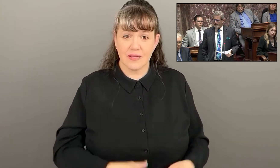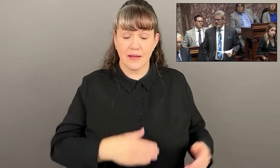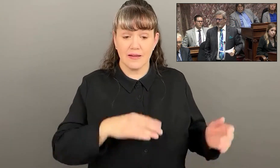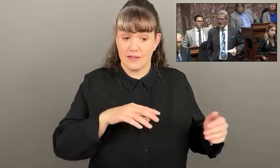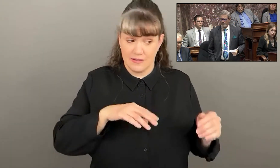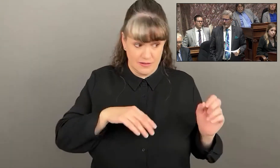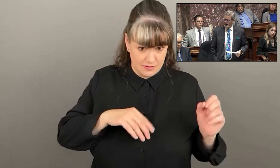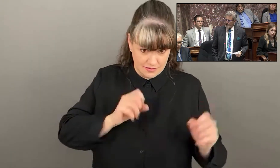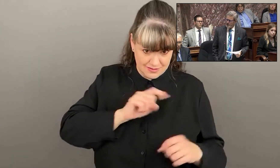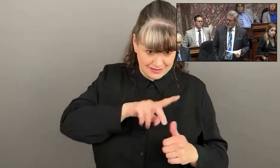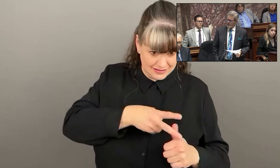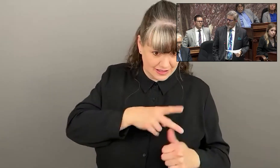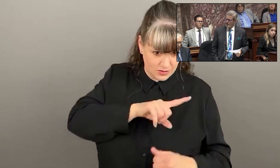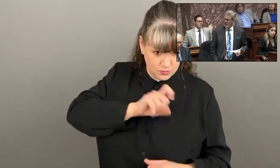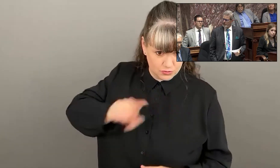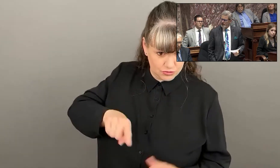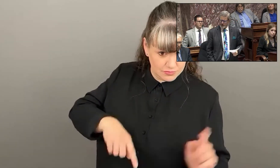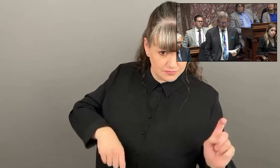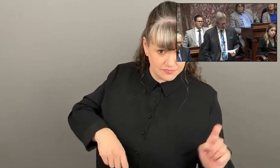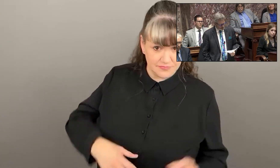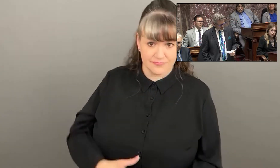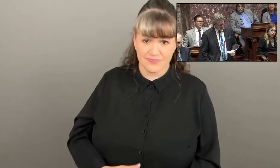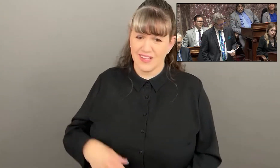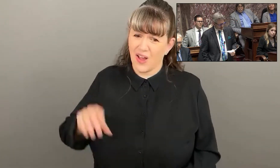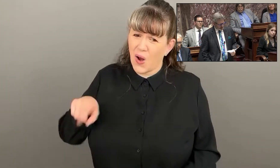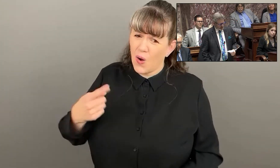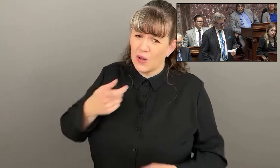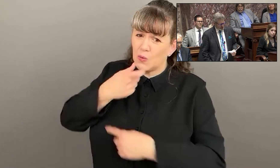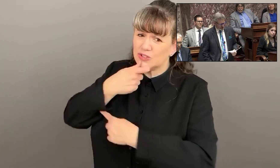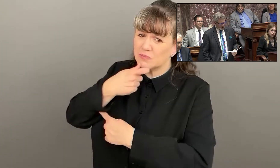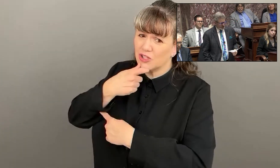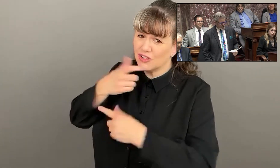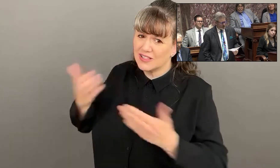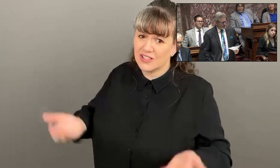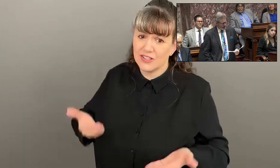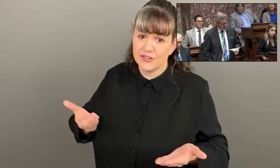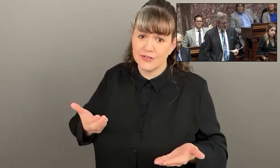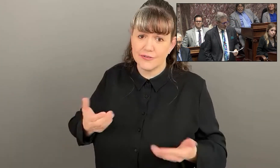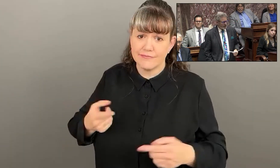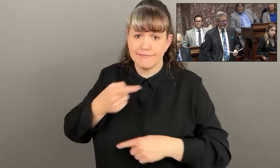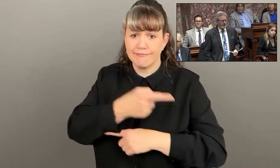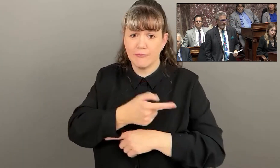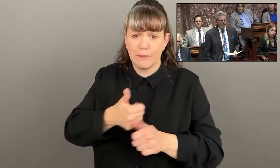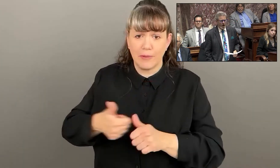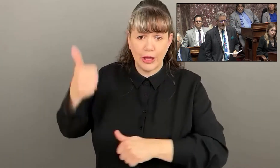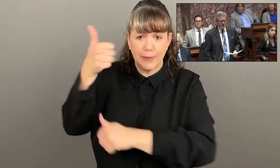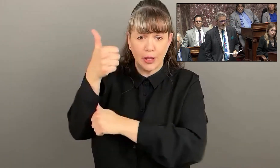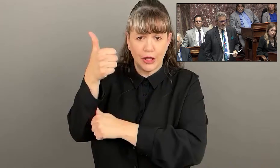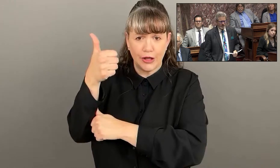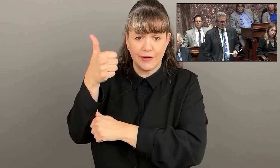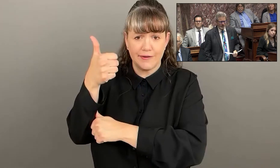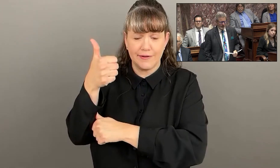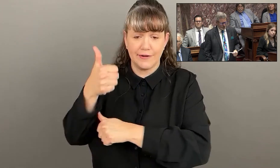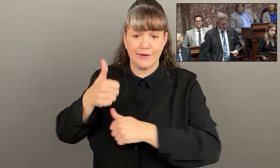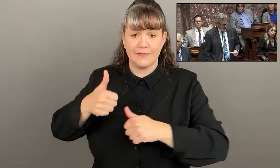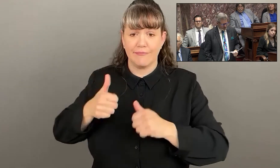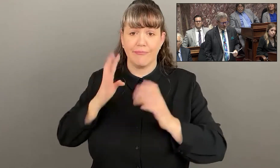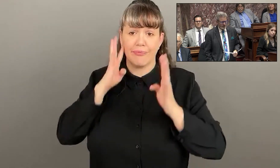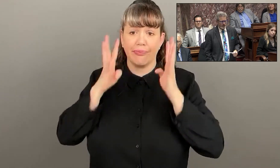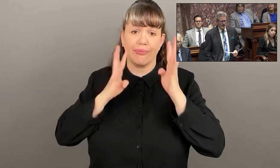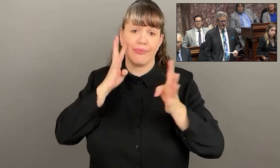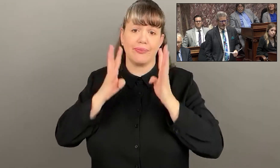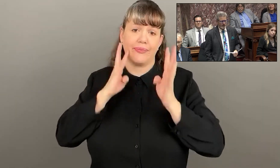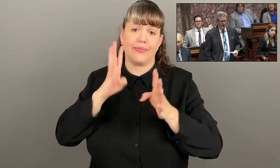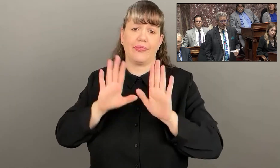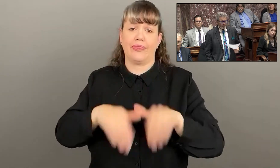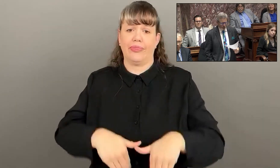whistleblowing we seem to hear around here is the Premier blowing Dixie. The opposition has heard many stories from doctors,